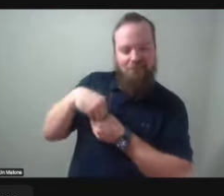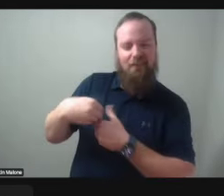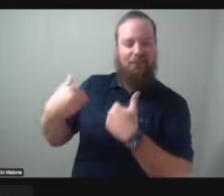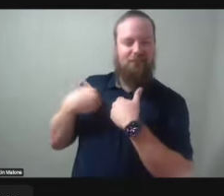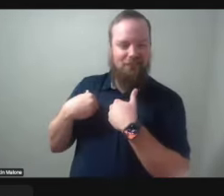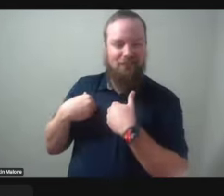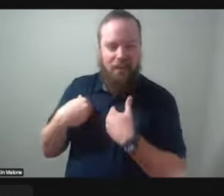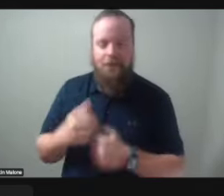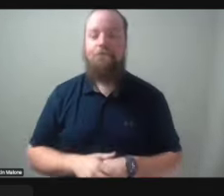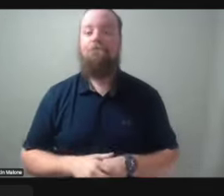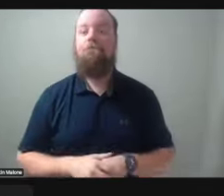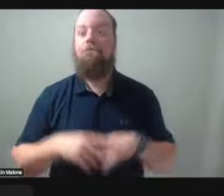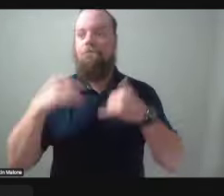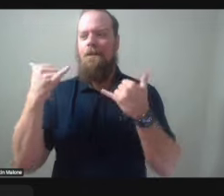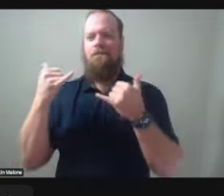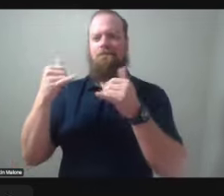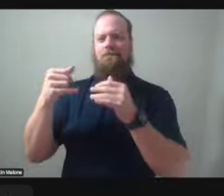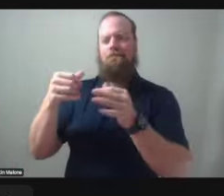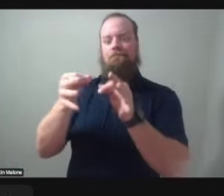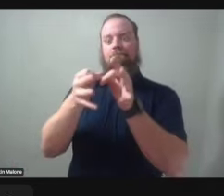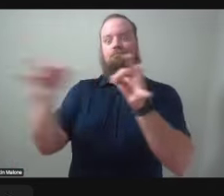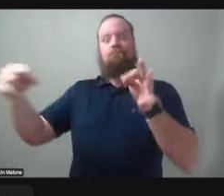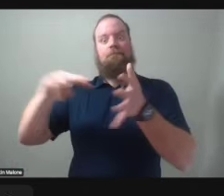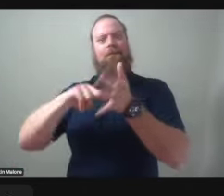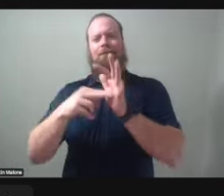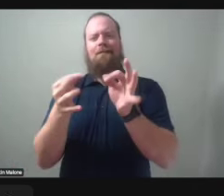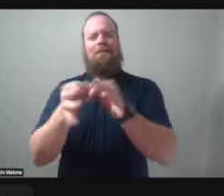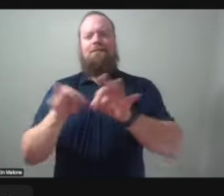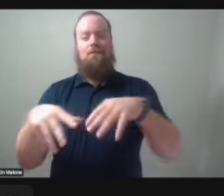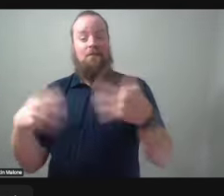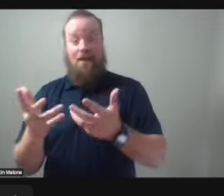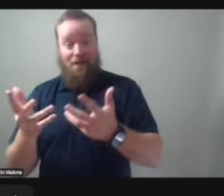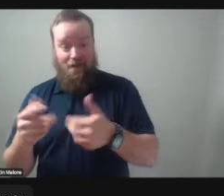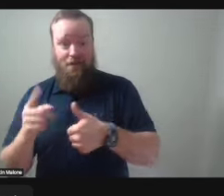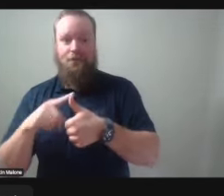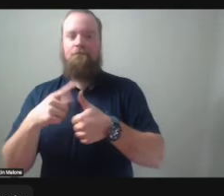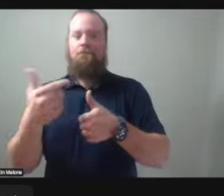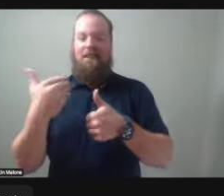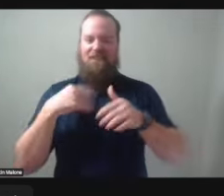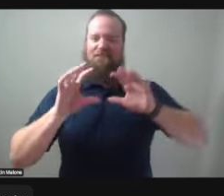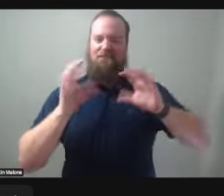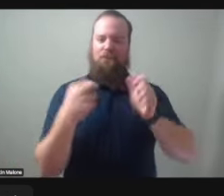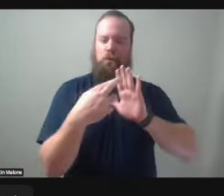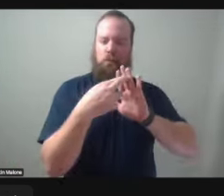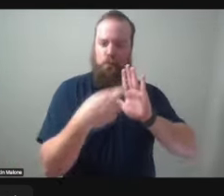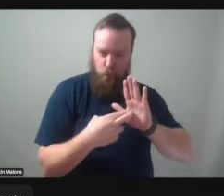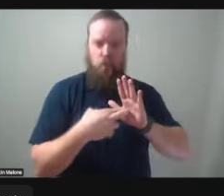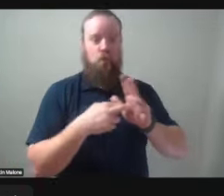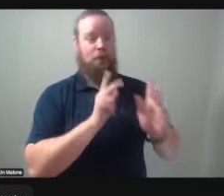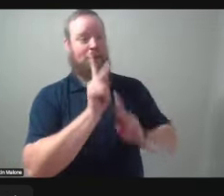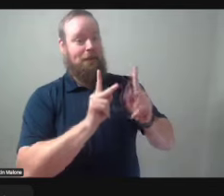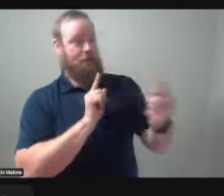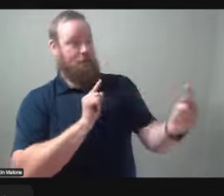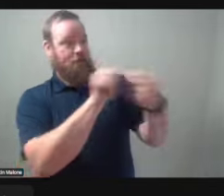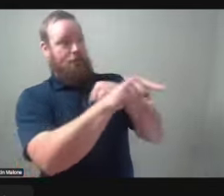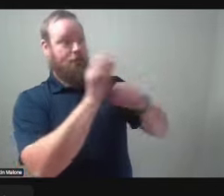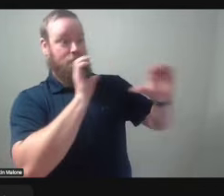tell you that ASL is a language. It has its own grammatical and linguistic structures and has been proven to be a